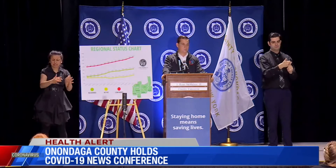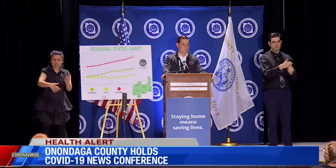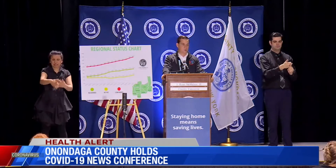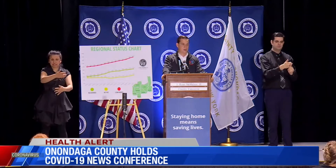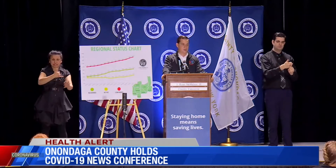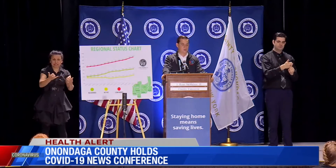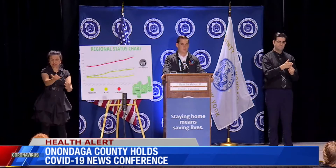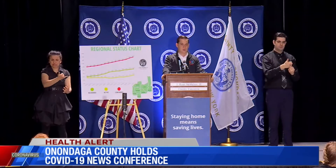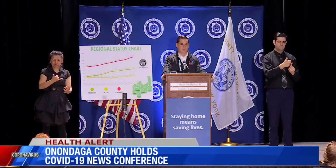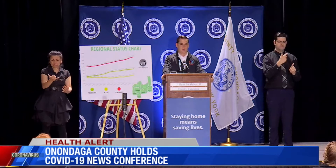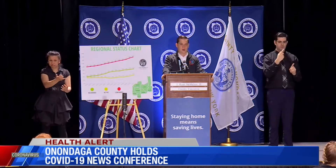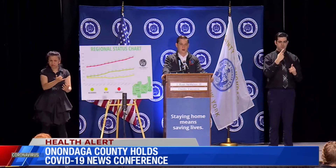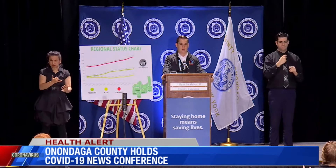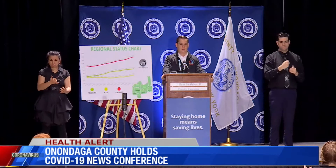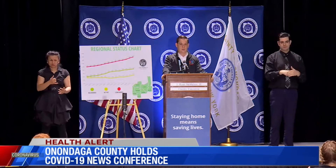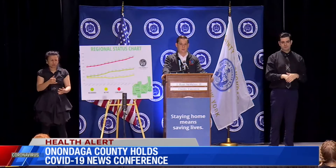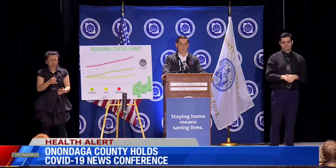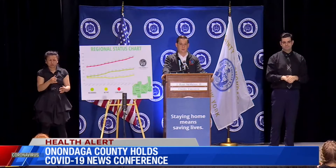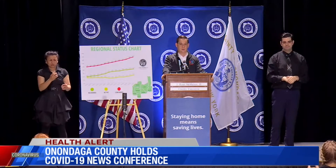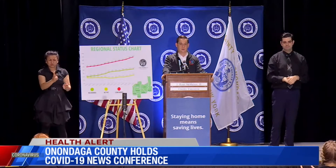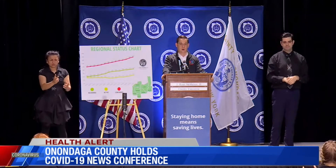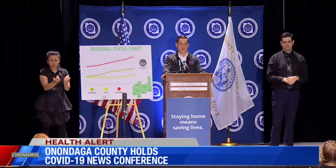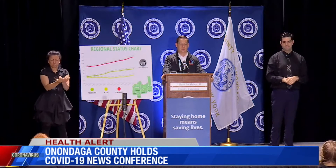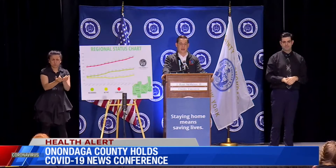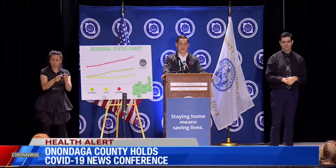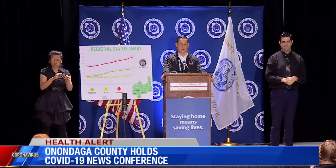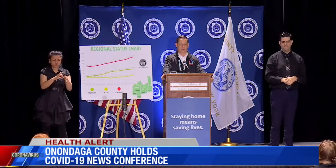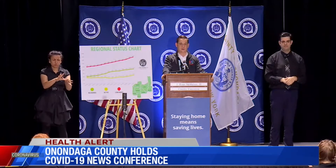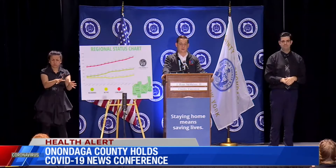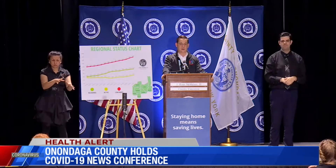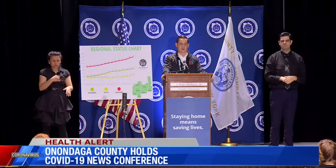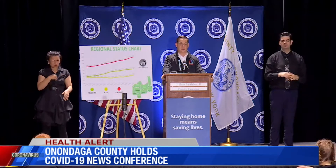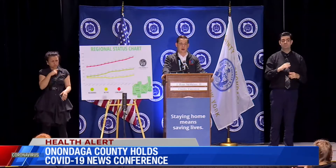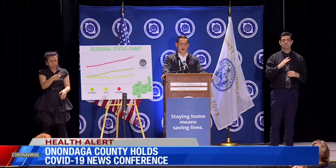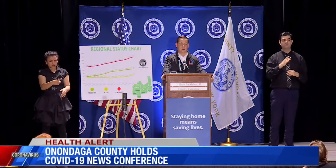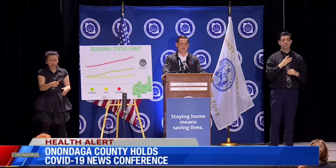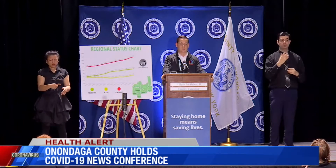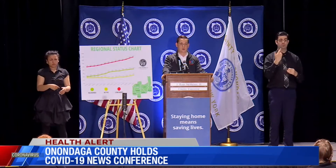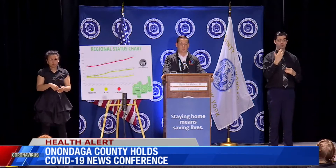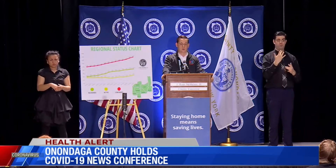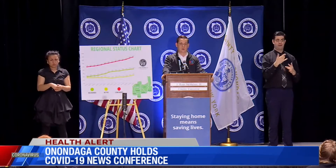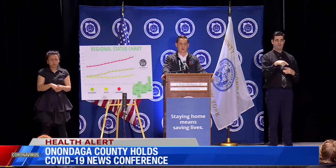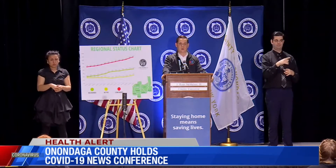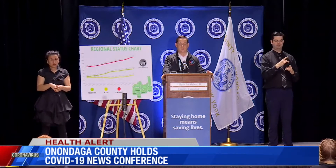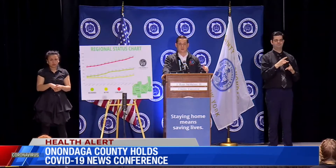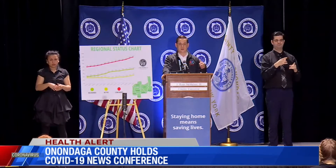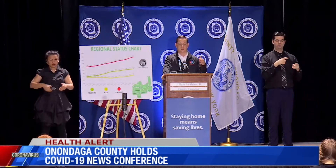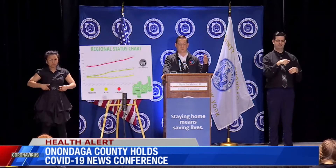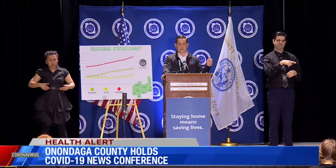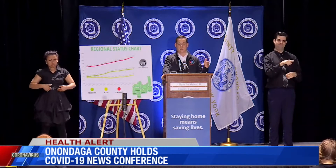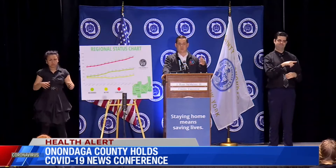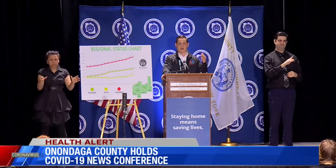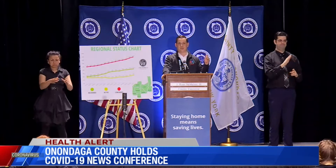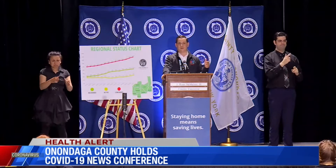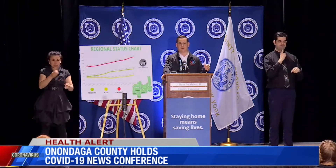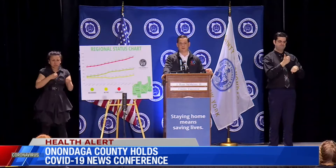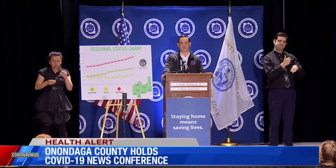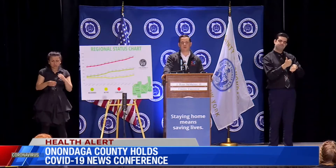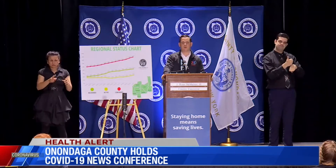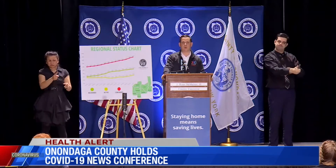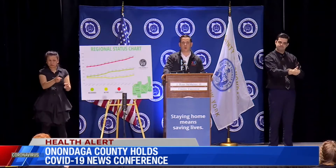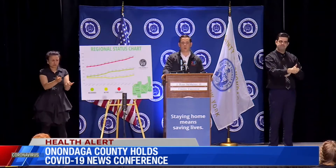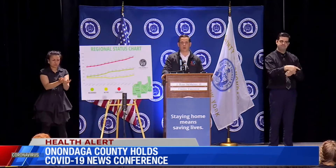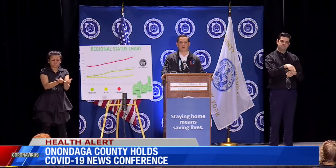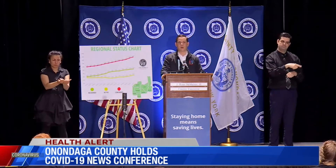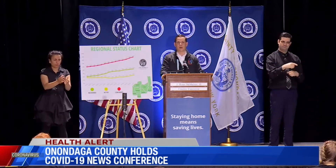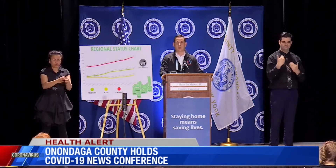appropriate related to larger gatherings. So we know there's going to be a lot of pressure for this